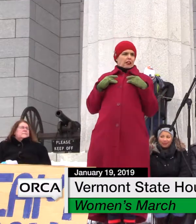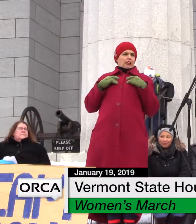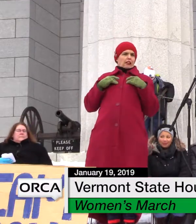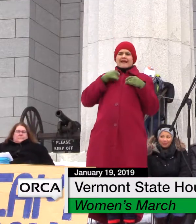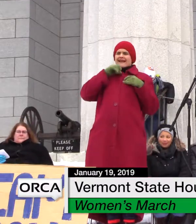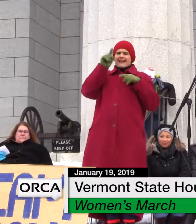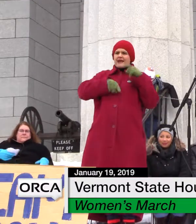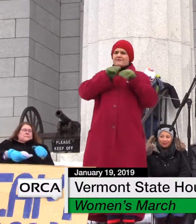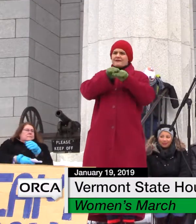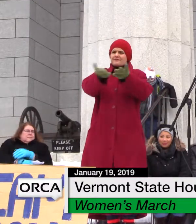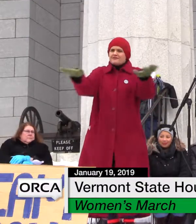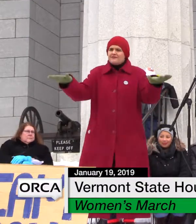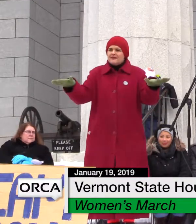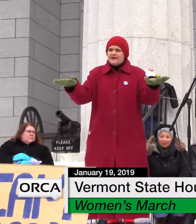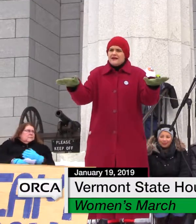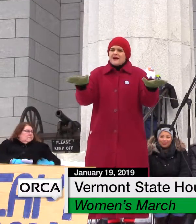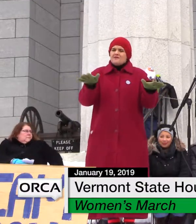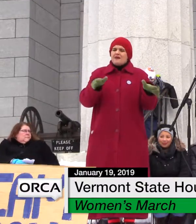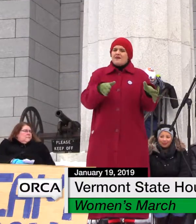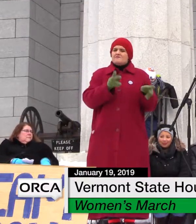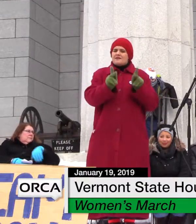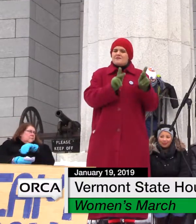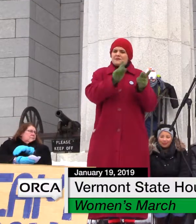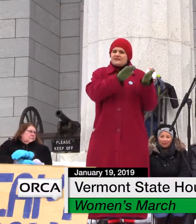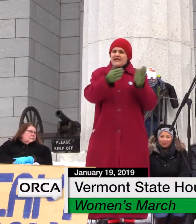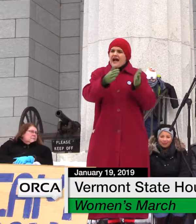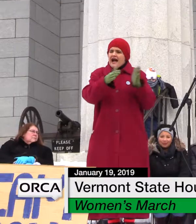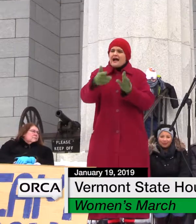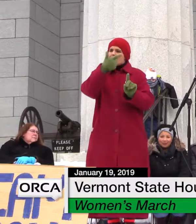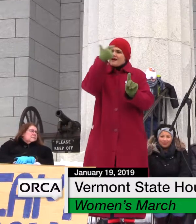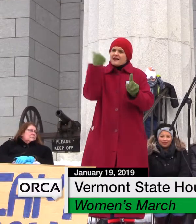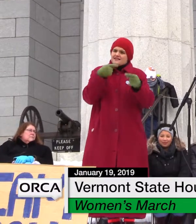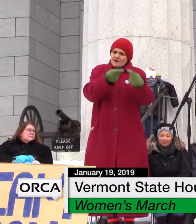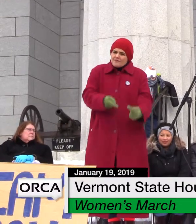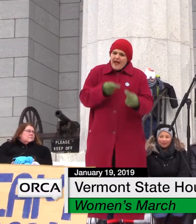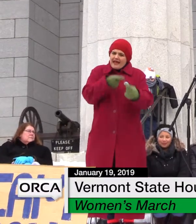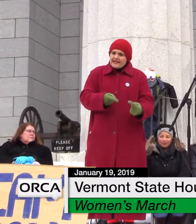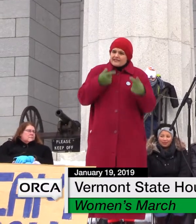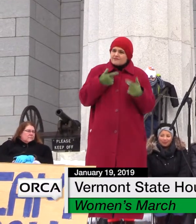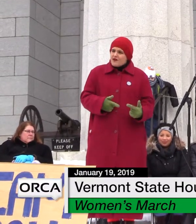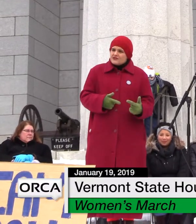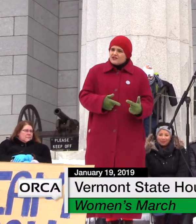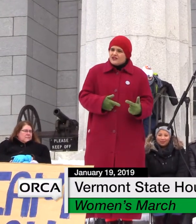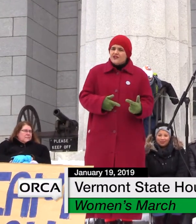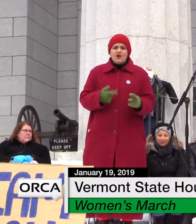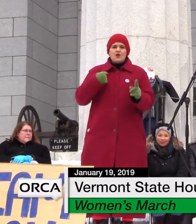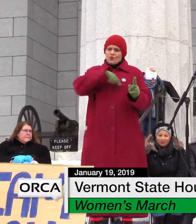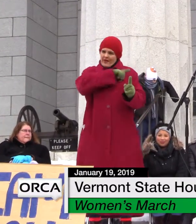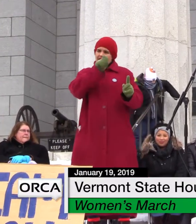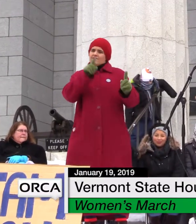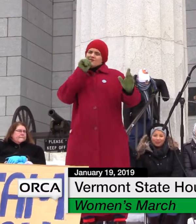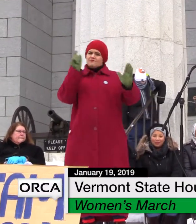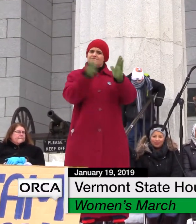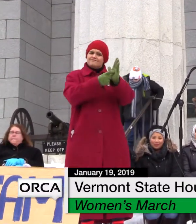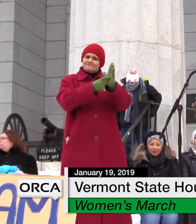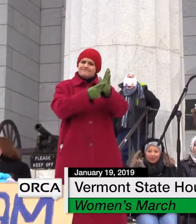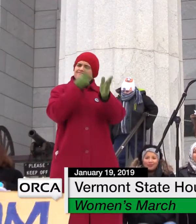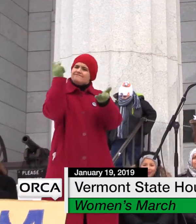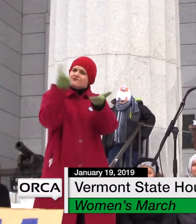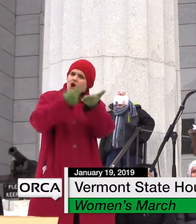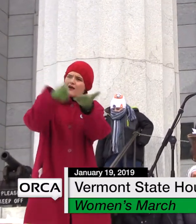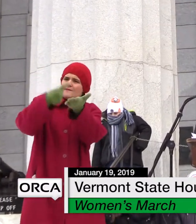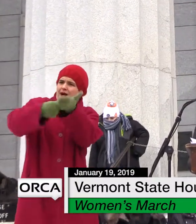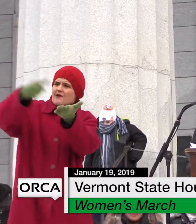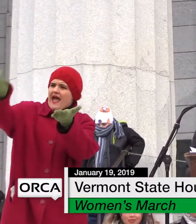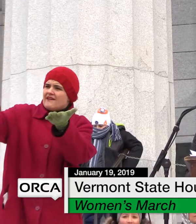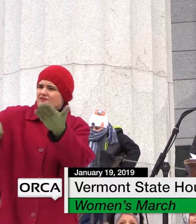but people will continue to die as a result of their battles with depression if we don't at least talk about it. It's